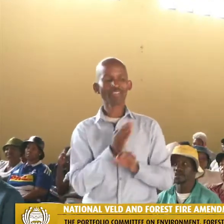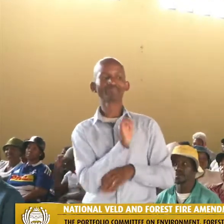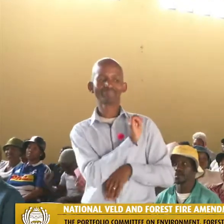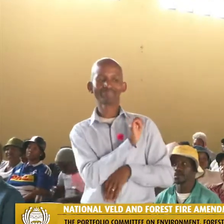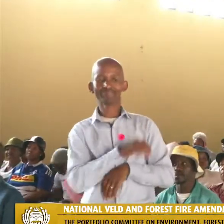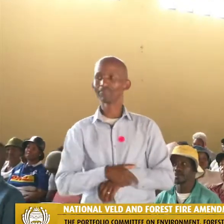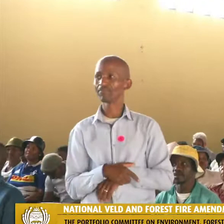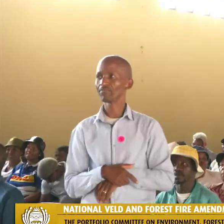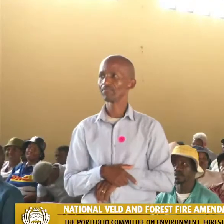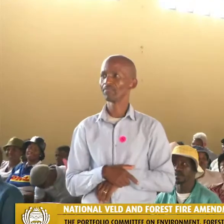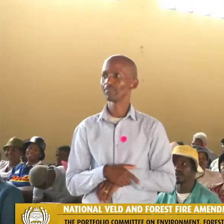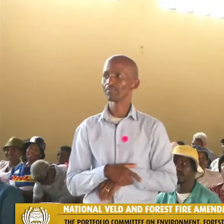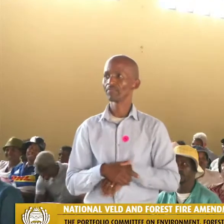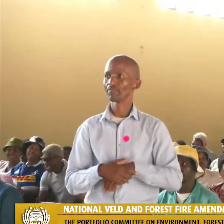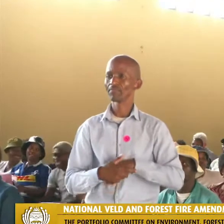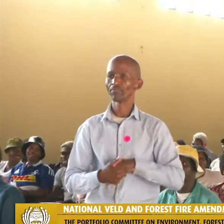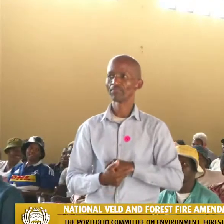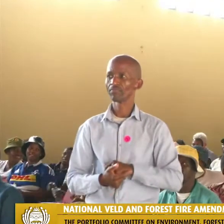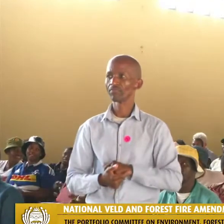as the previous gentleman.